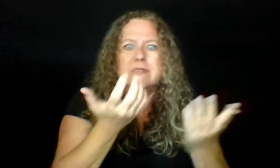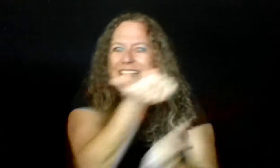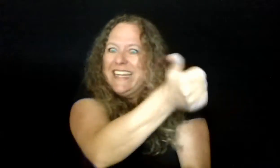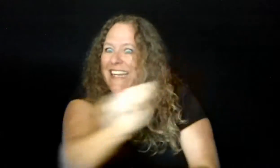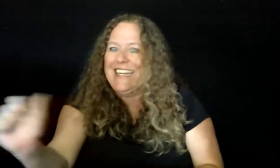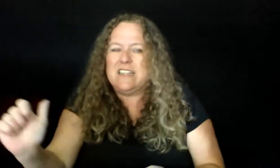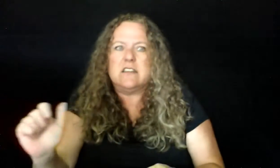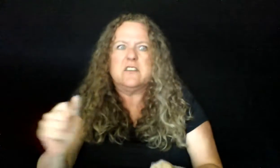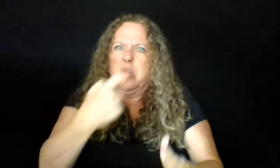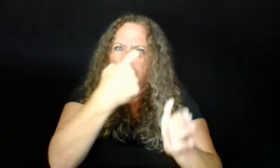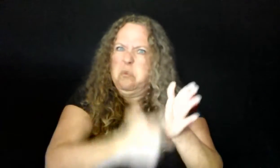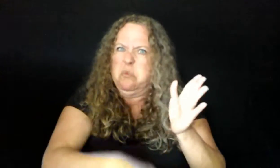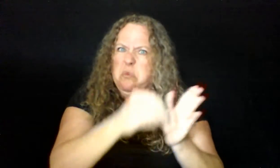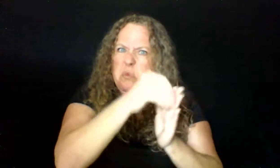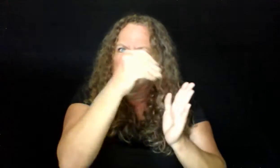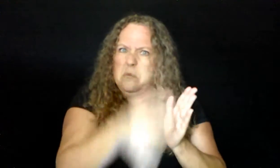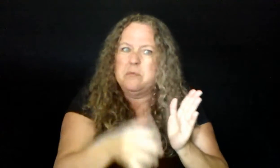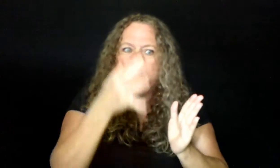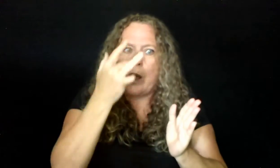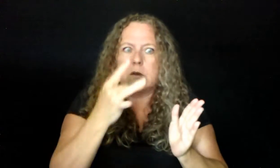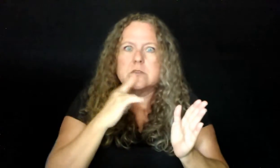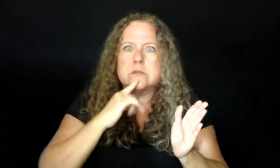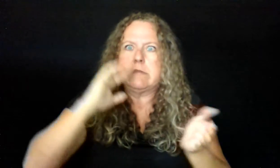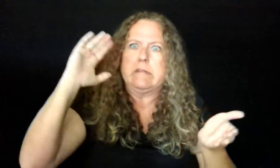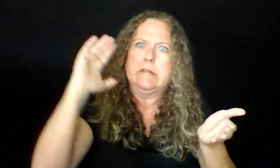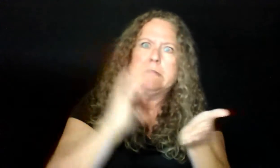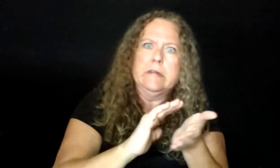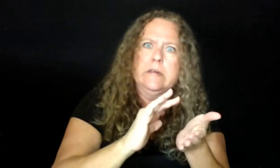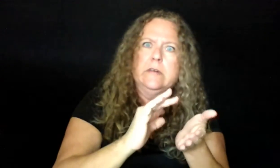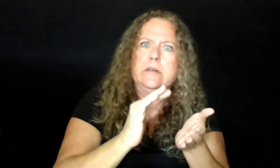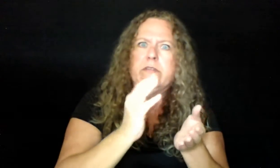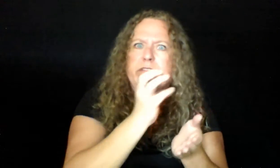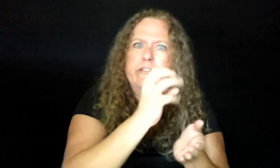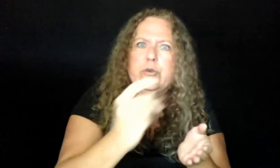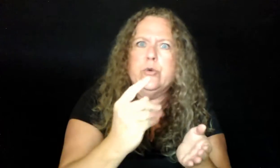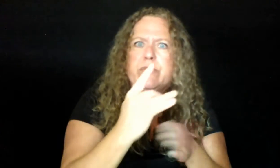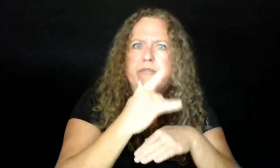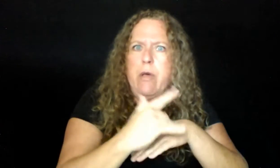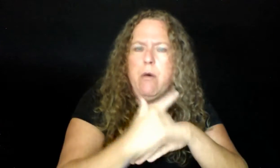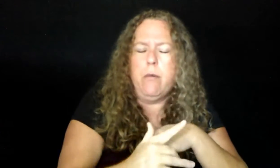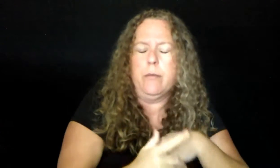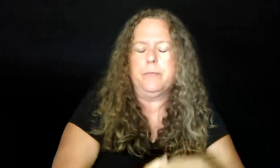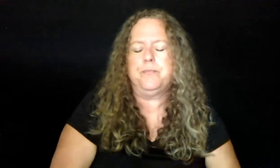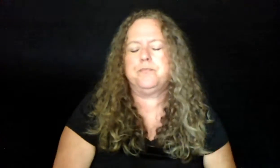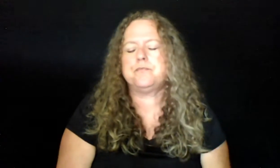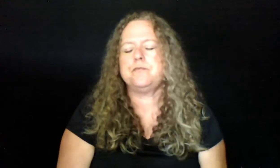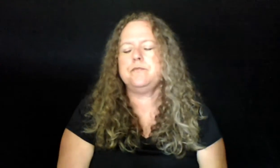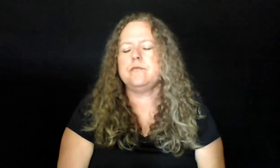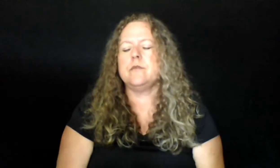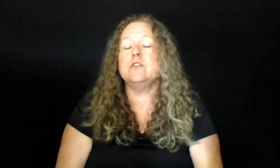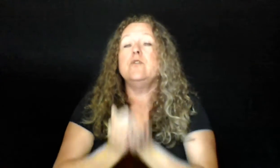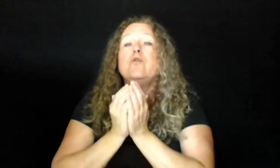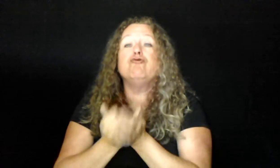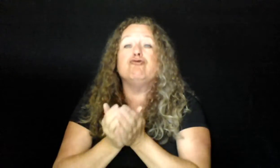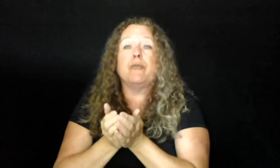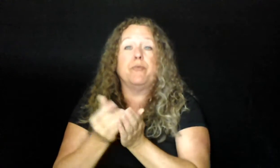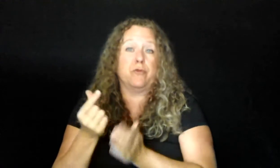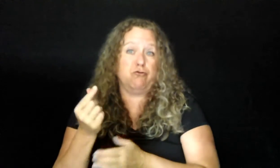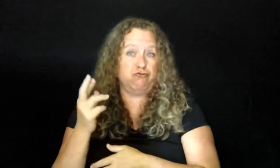so these grain sellers figured out that, well, once the fall hits, no one is importing grain. The